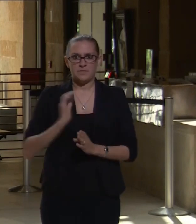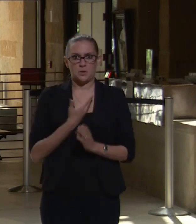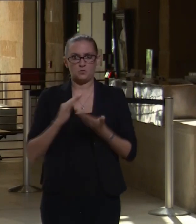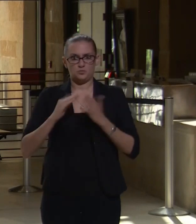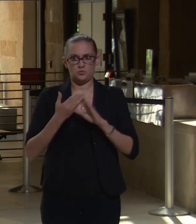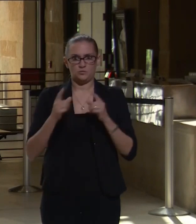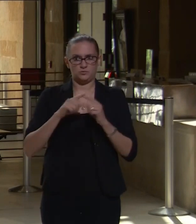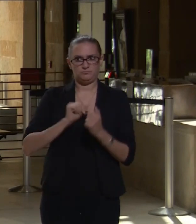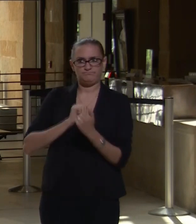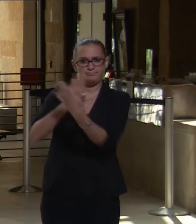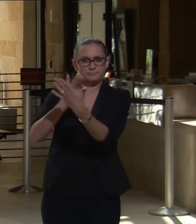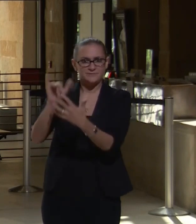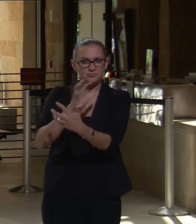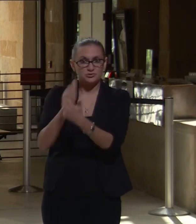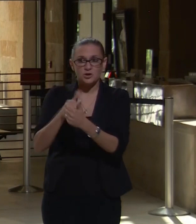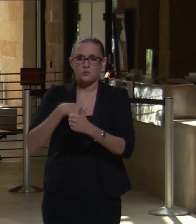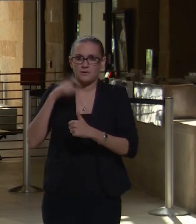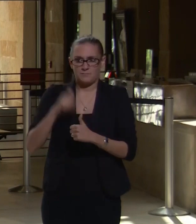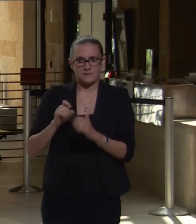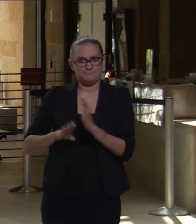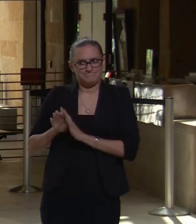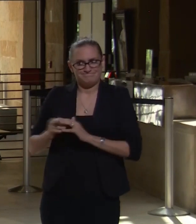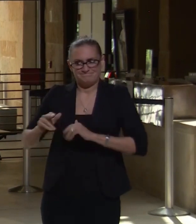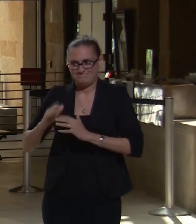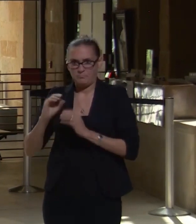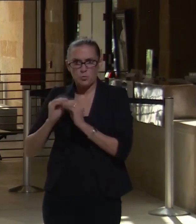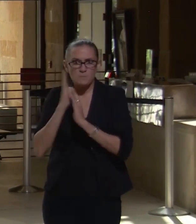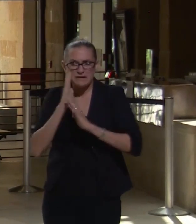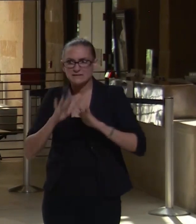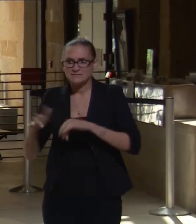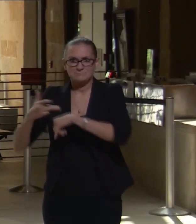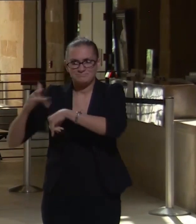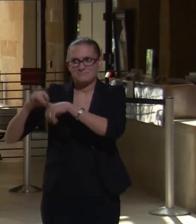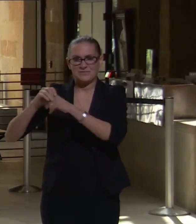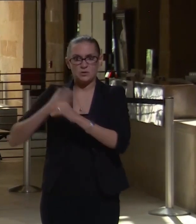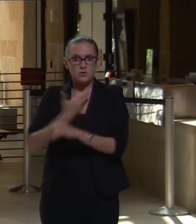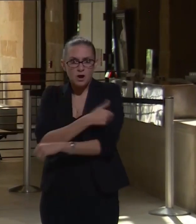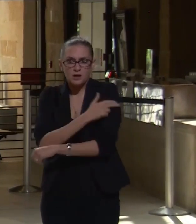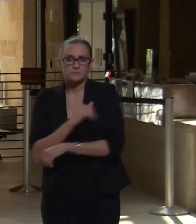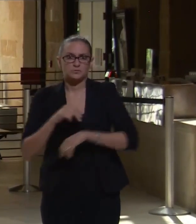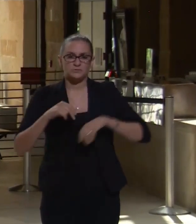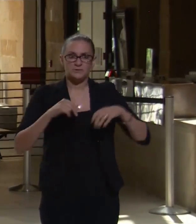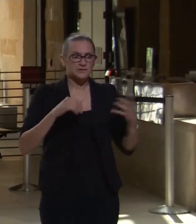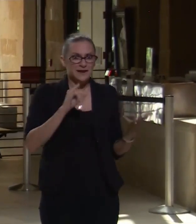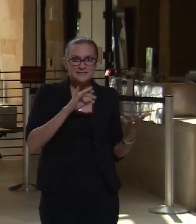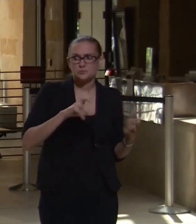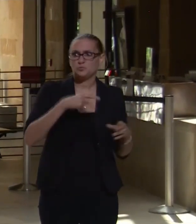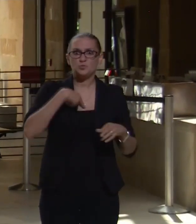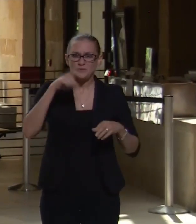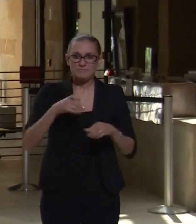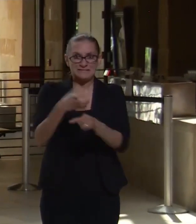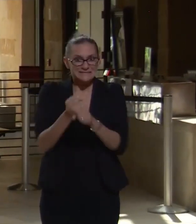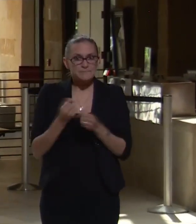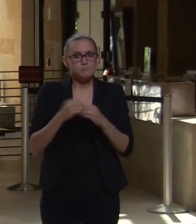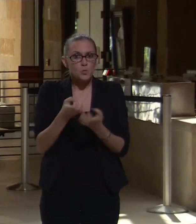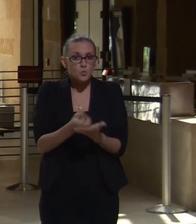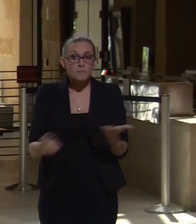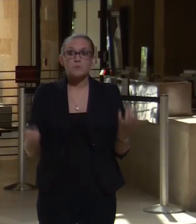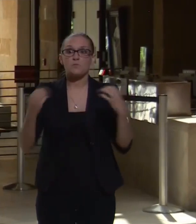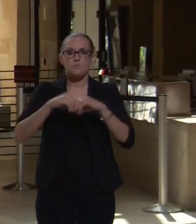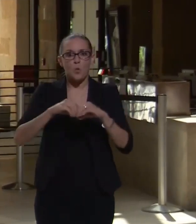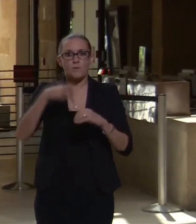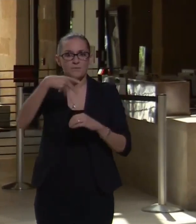this challenge. We have to build capacity in our hospitals. We have to build capacities in our ICUs. We have to get more equipment, more